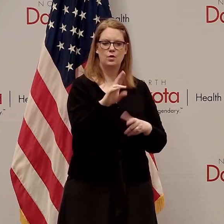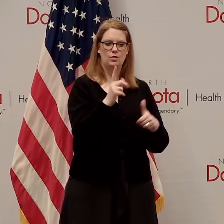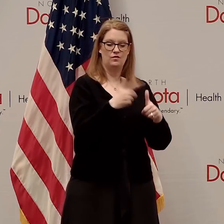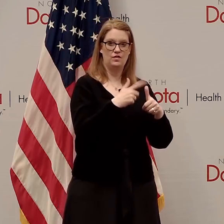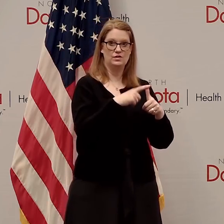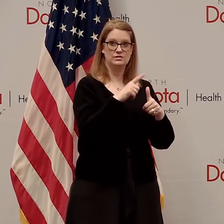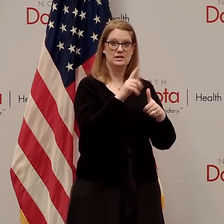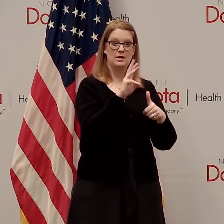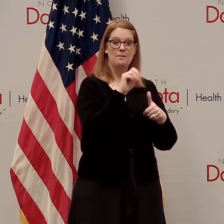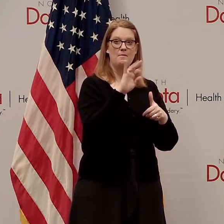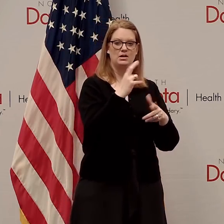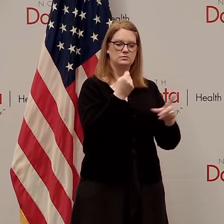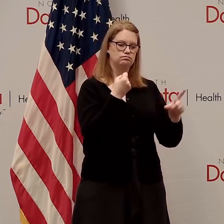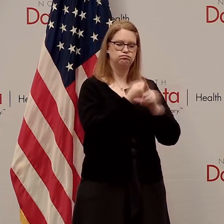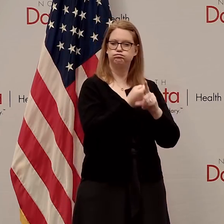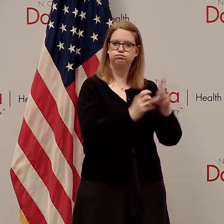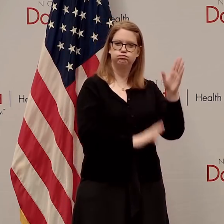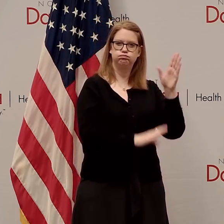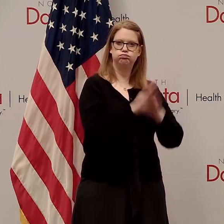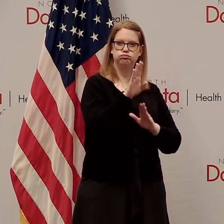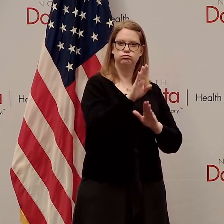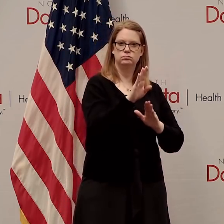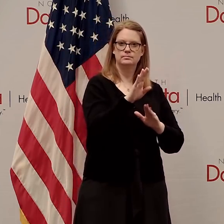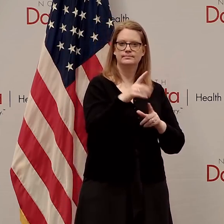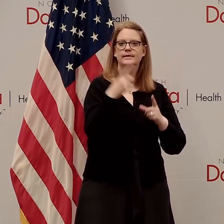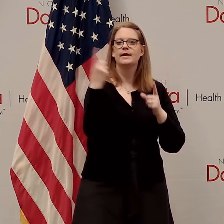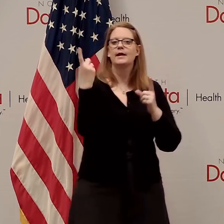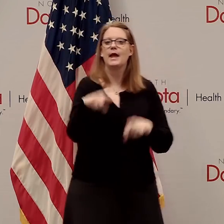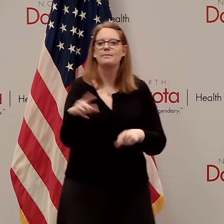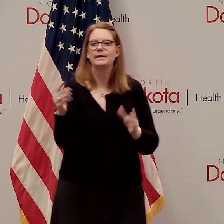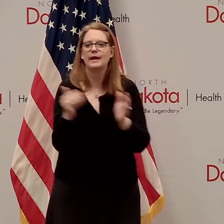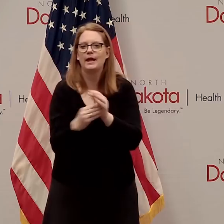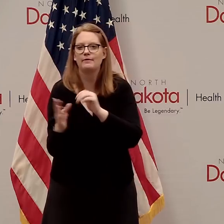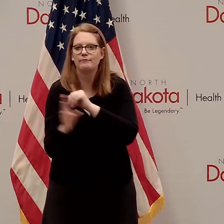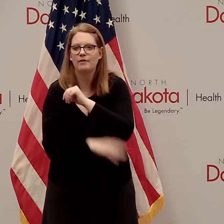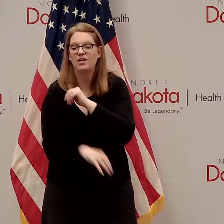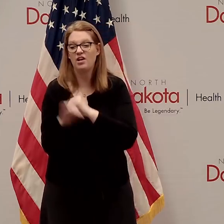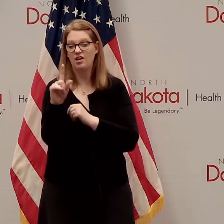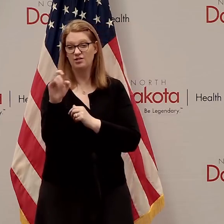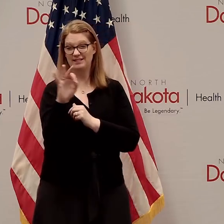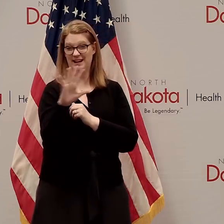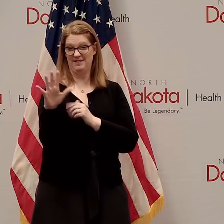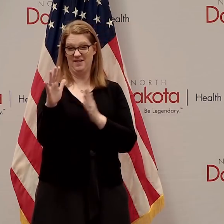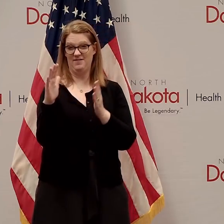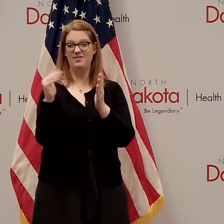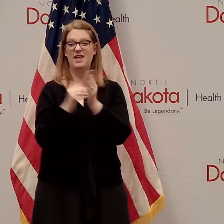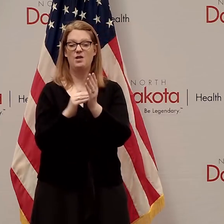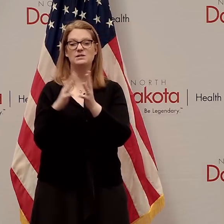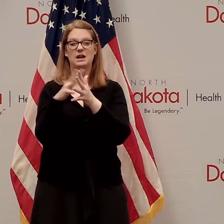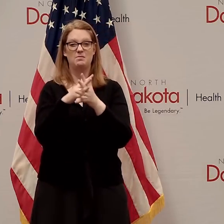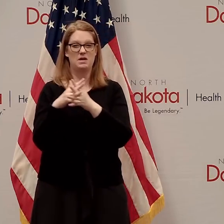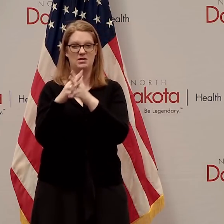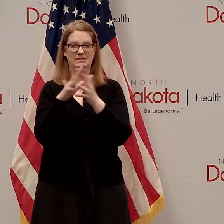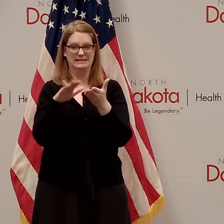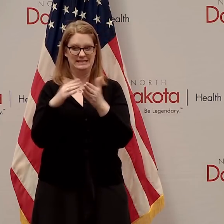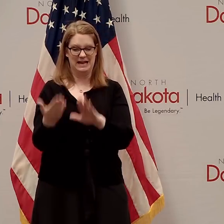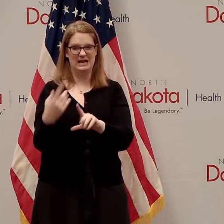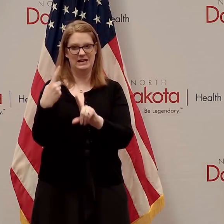The second wave came that fall, far more deadly. 195,000 Americans died in the month of